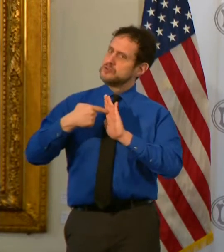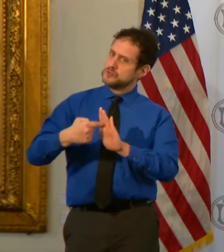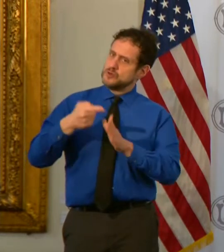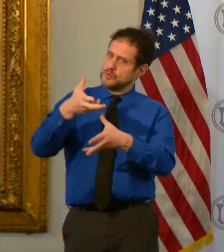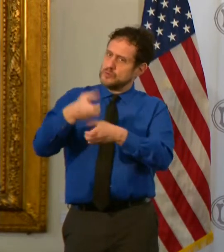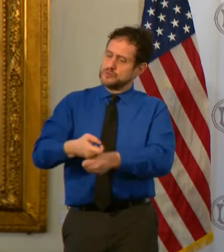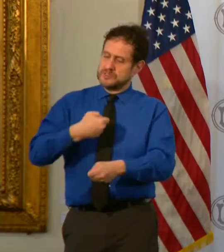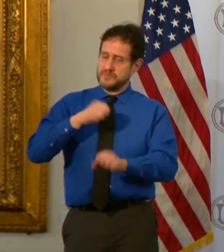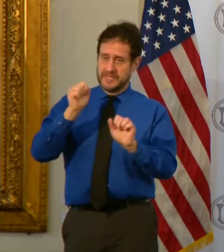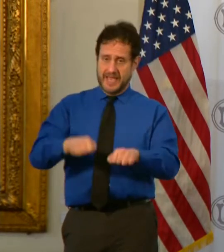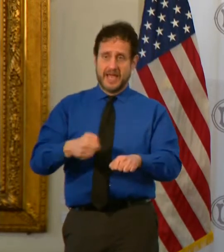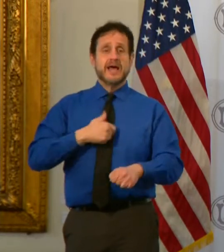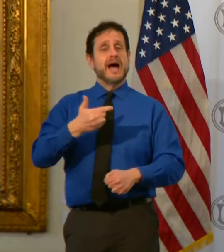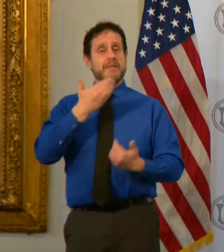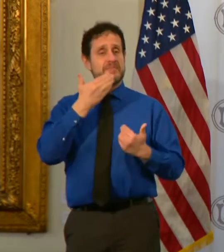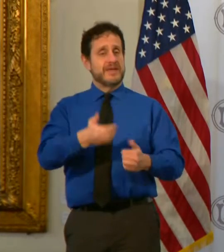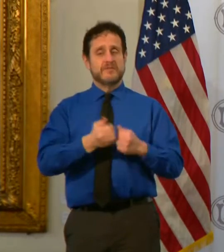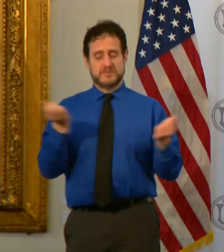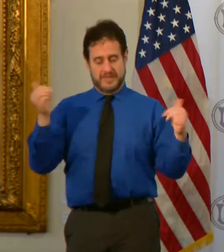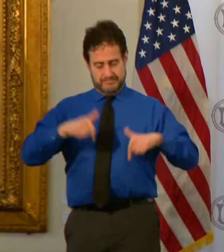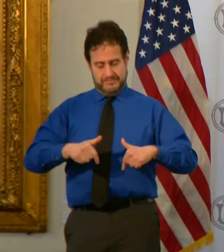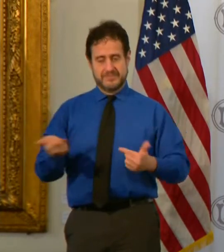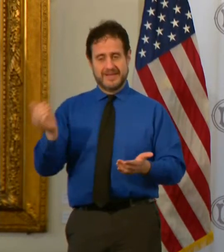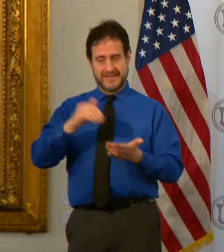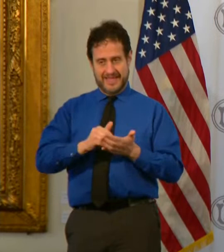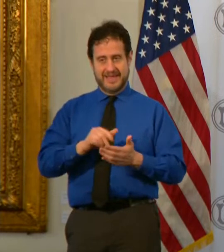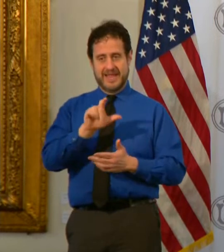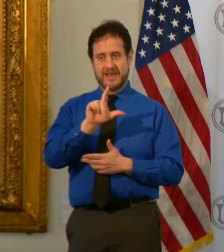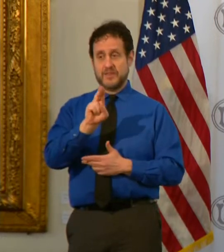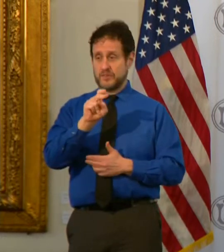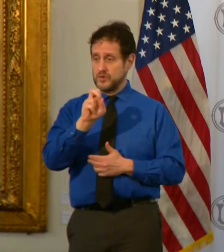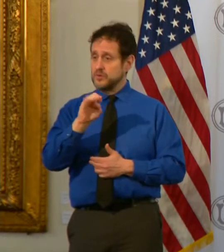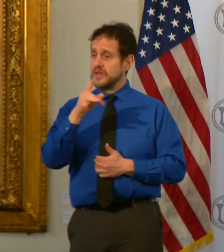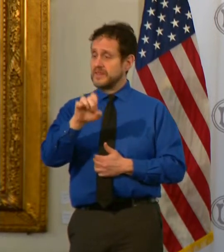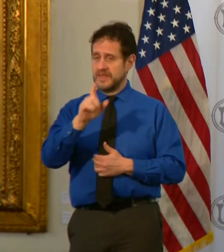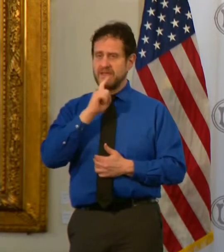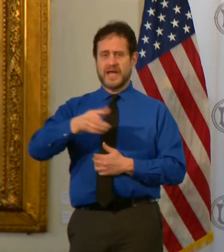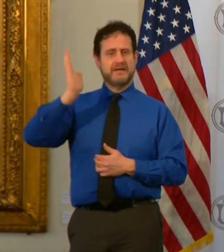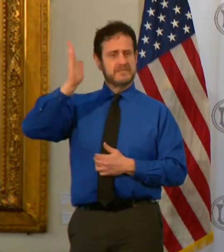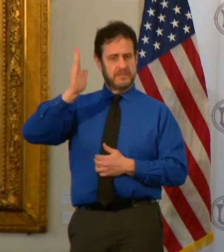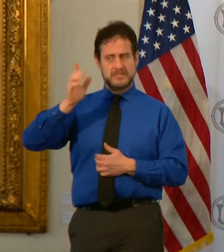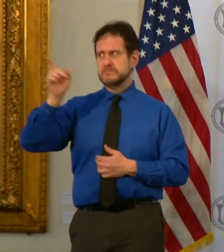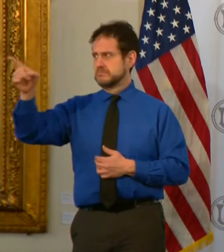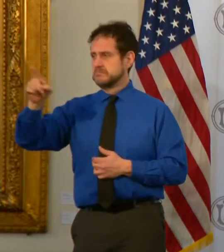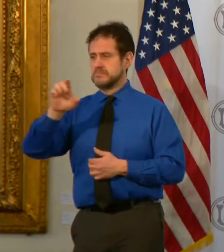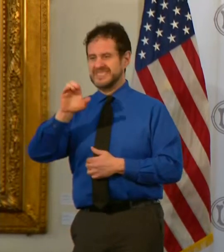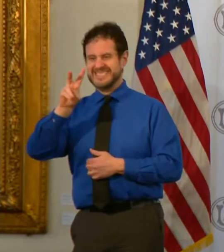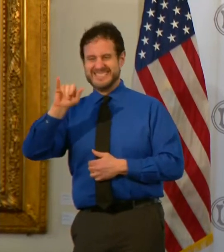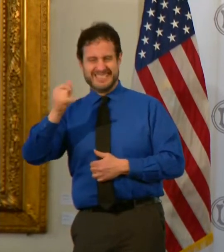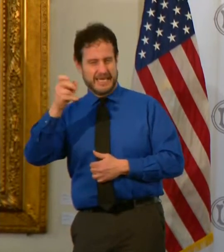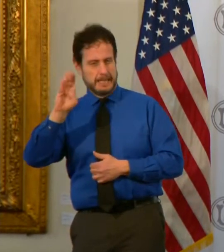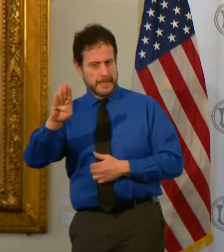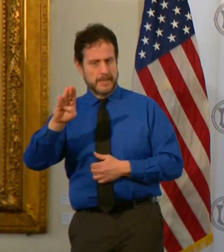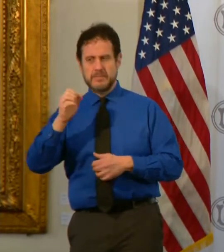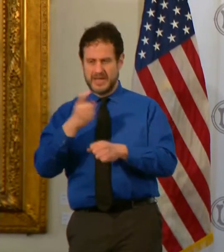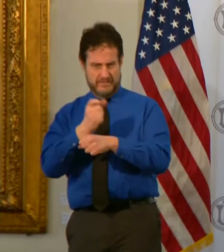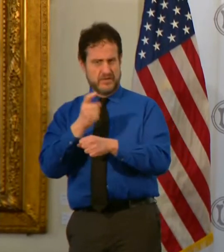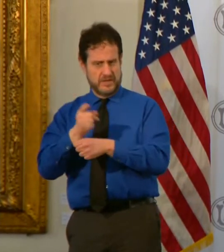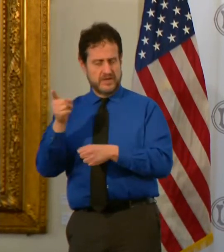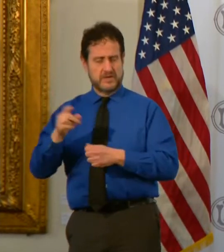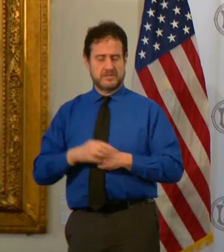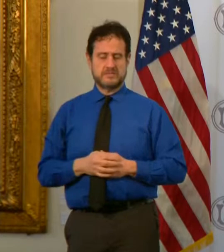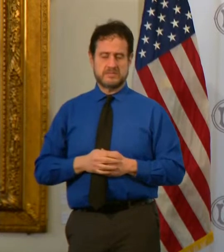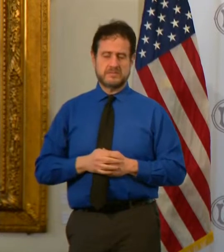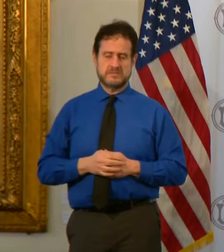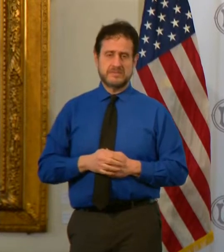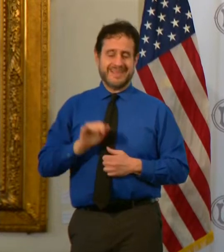grateful to be back here at the Union League Club. I've been here in the past. I've done addresses at City Club, usually annually. This